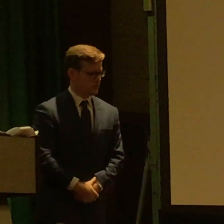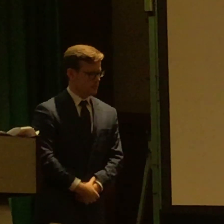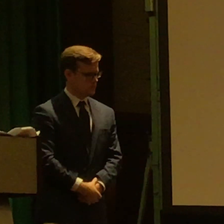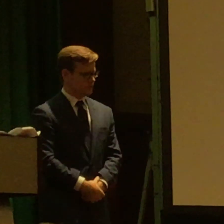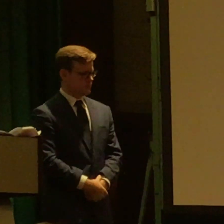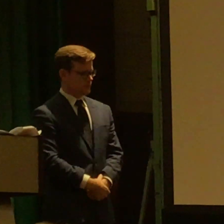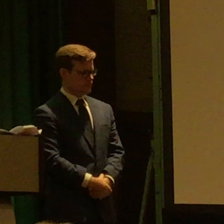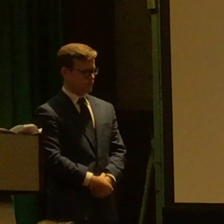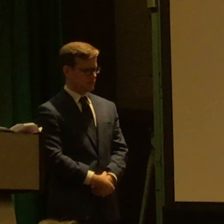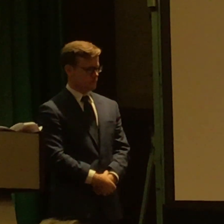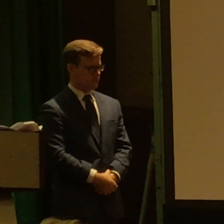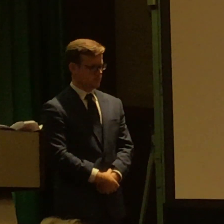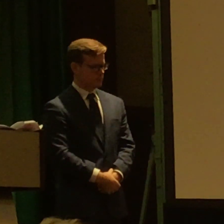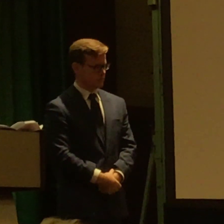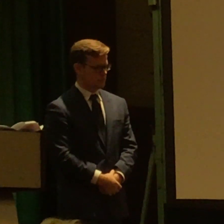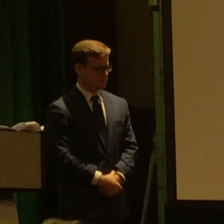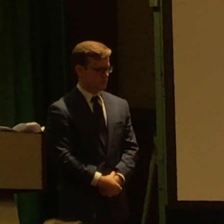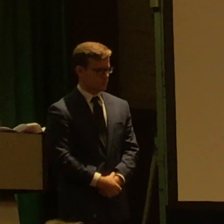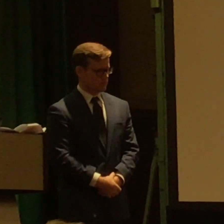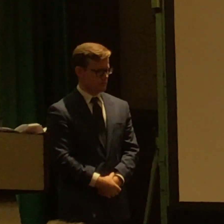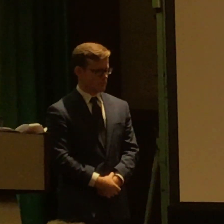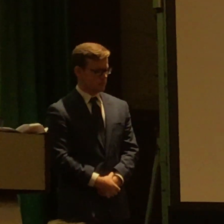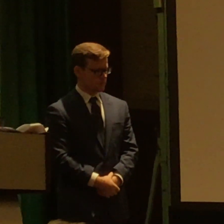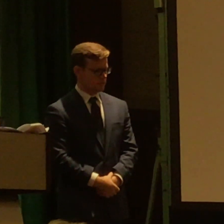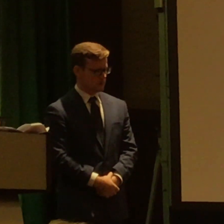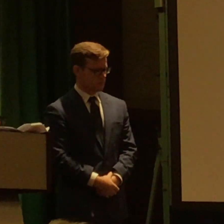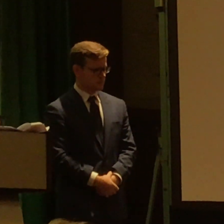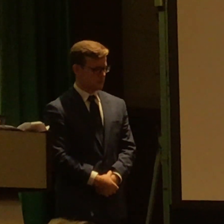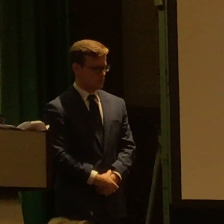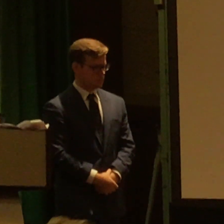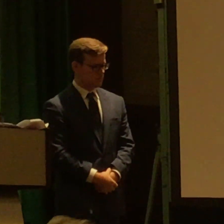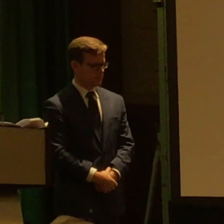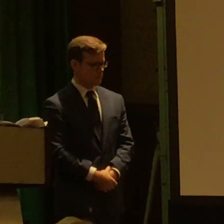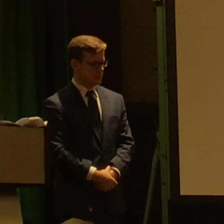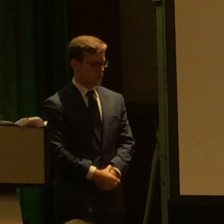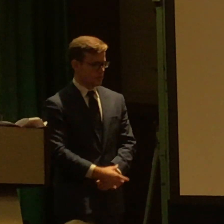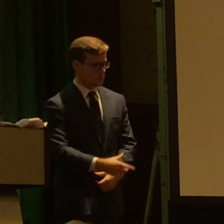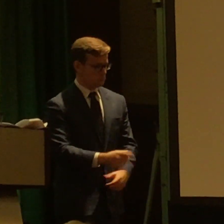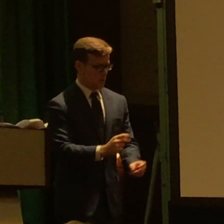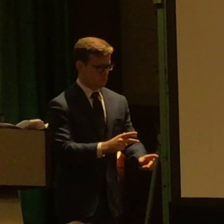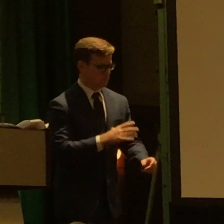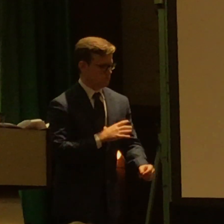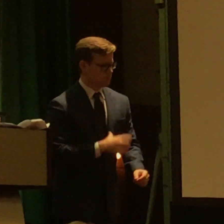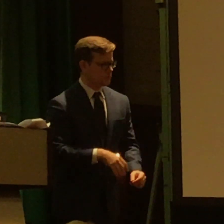serve in areas where their hearing is impacted by airplanes.